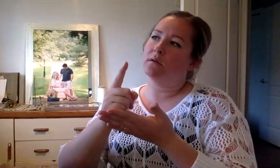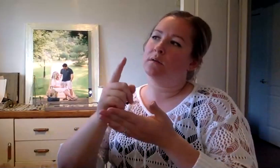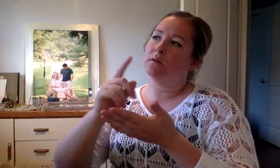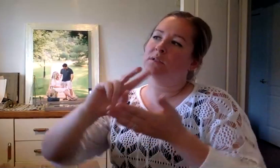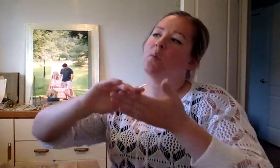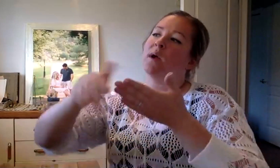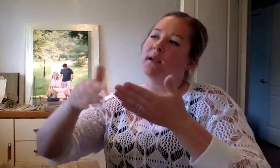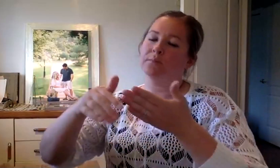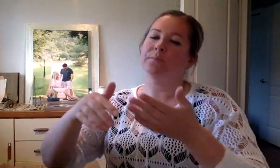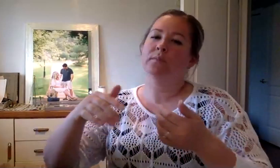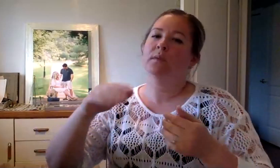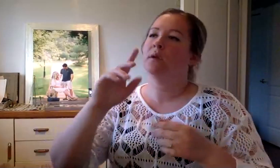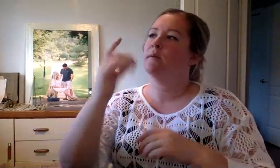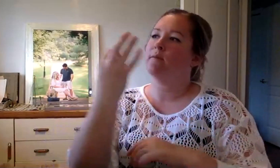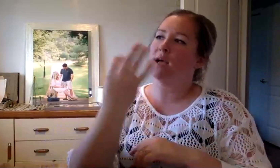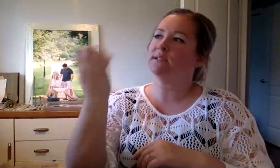Second week of May,